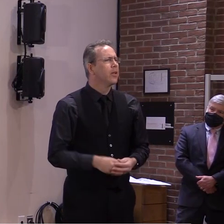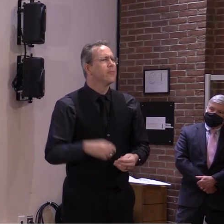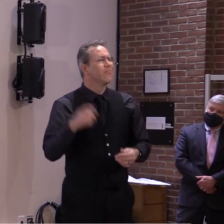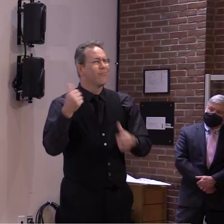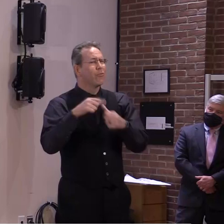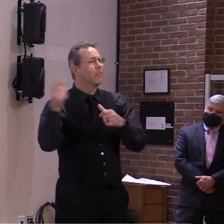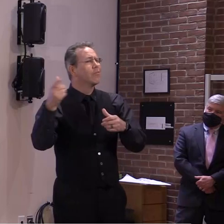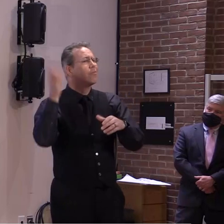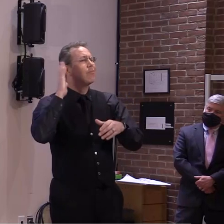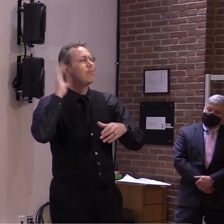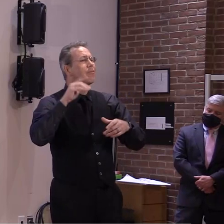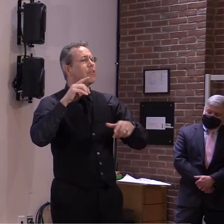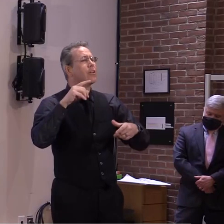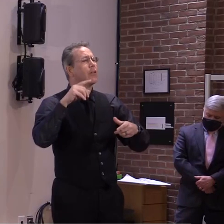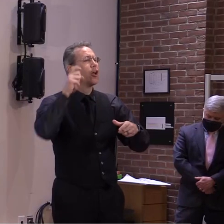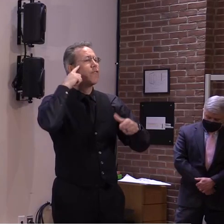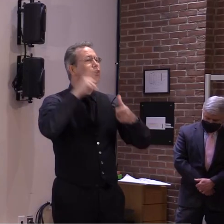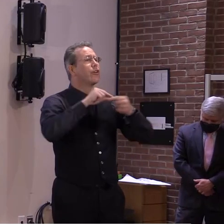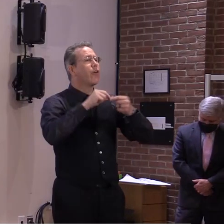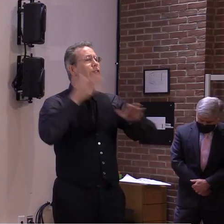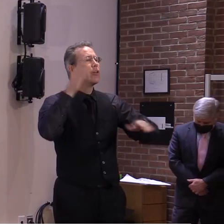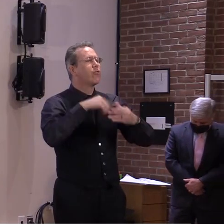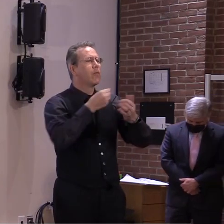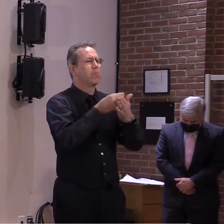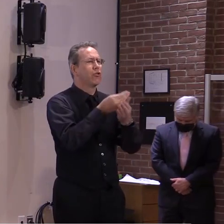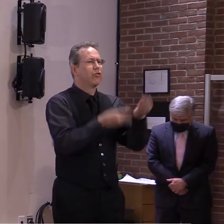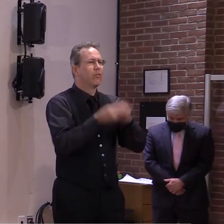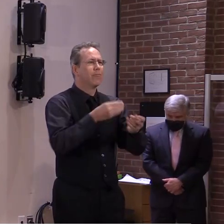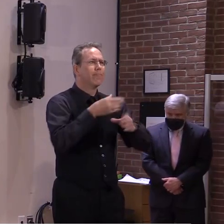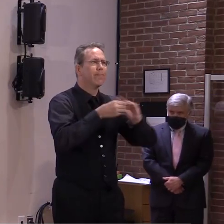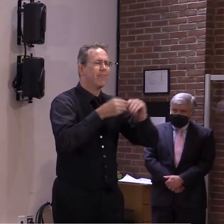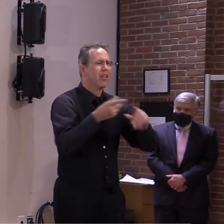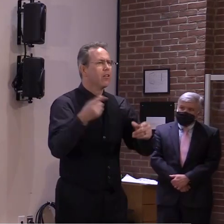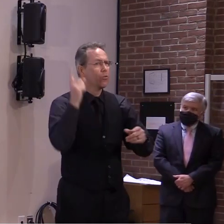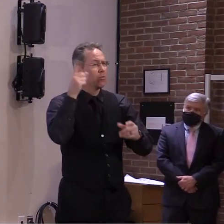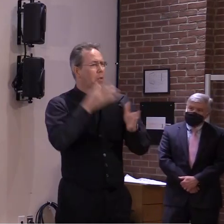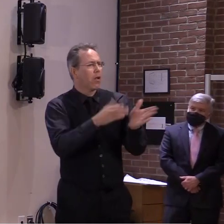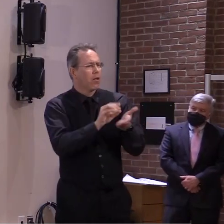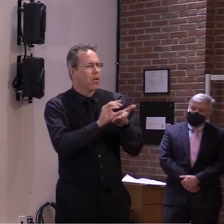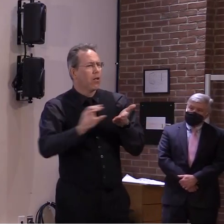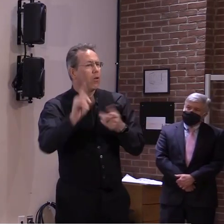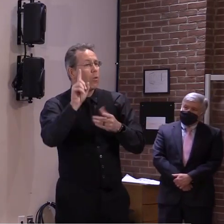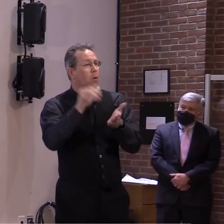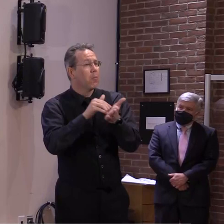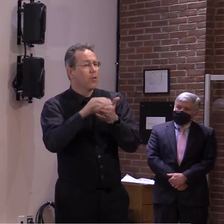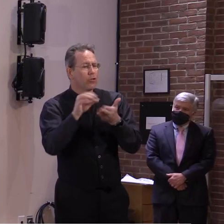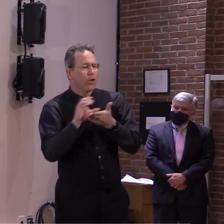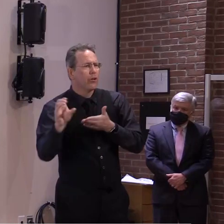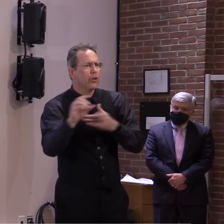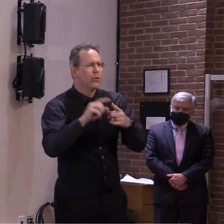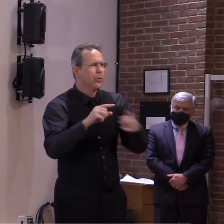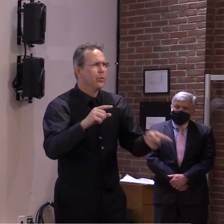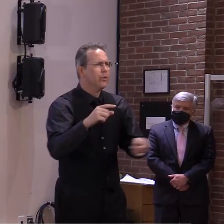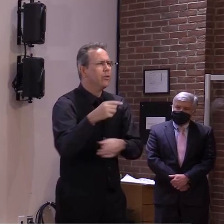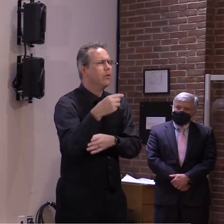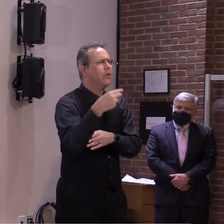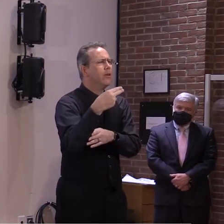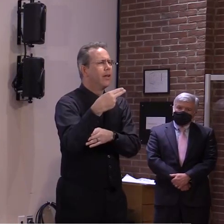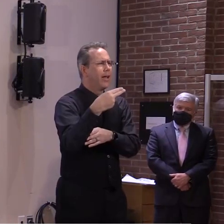We had it in the budget, and I'm not sure what the House has done with that, to be honest